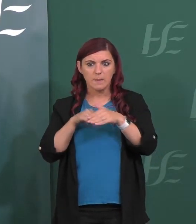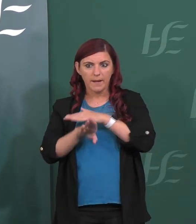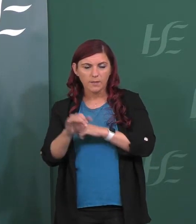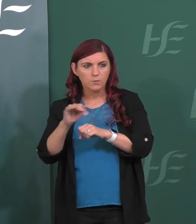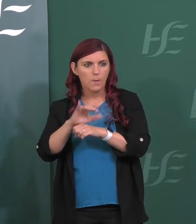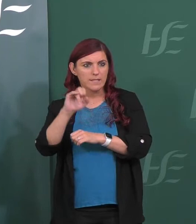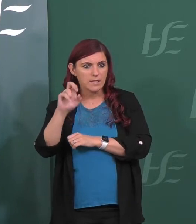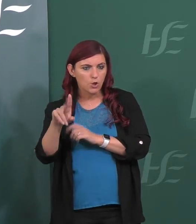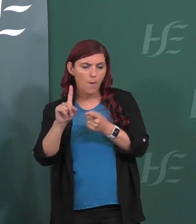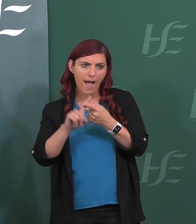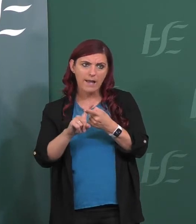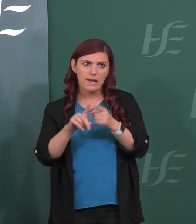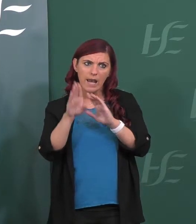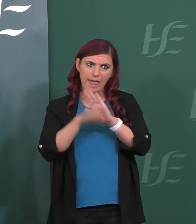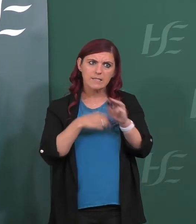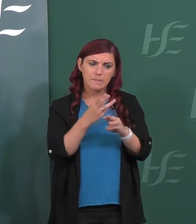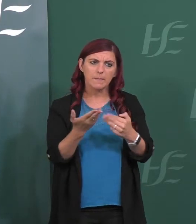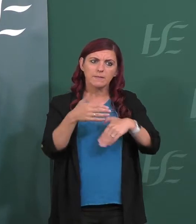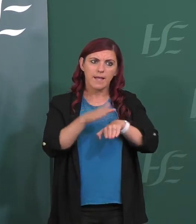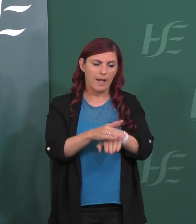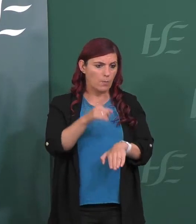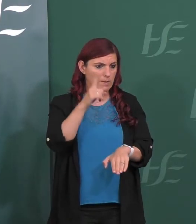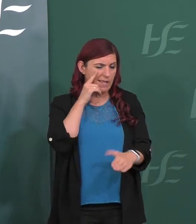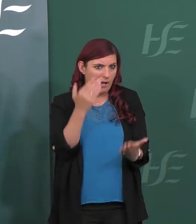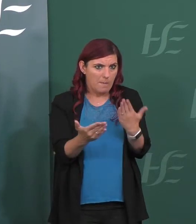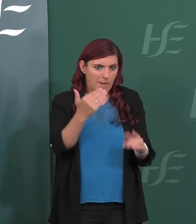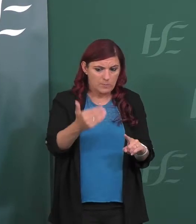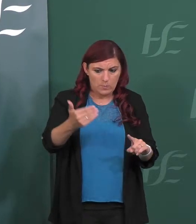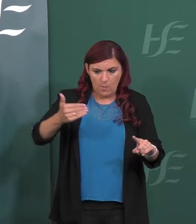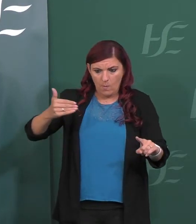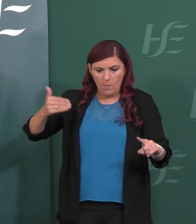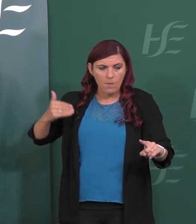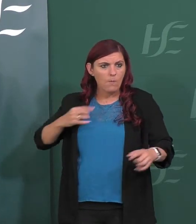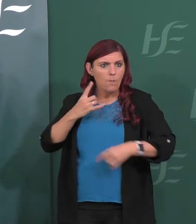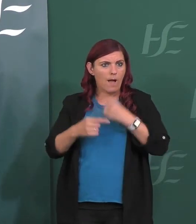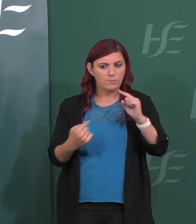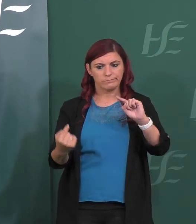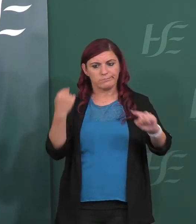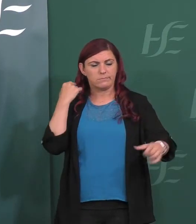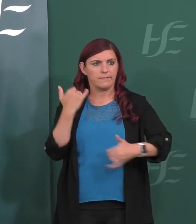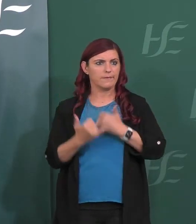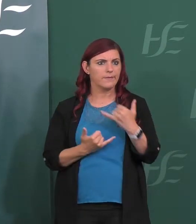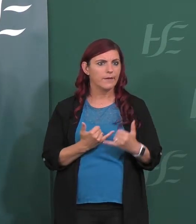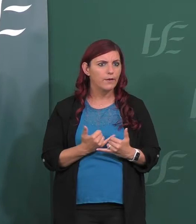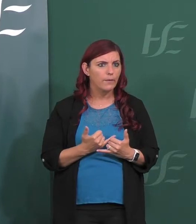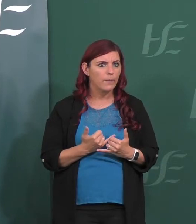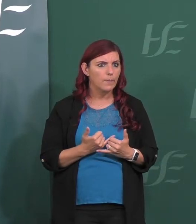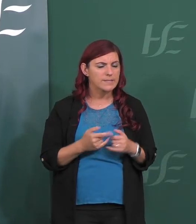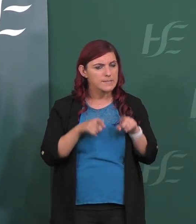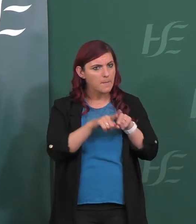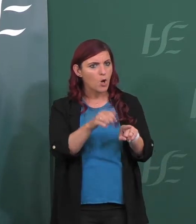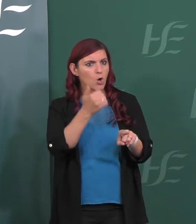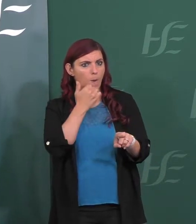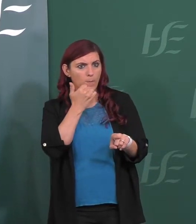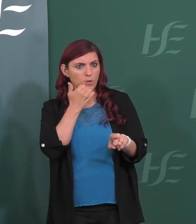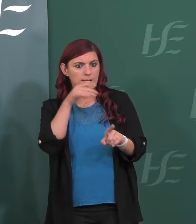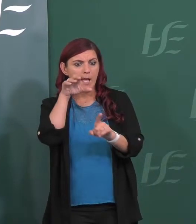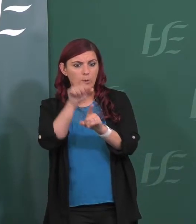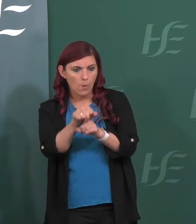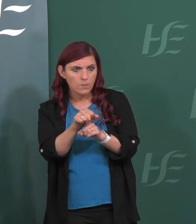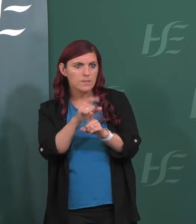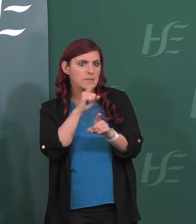we are seeing that by any comparisons with what we have seen earlier on this year with similar case levels. So if you are